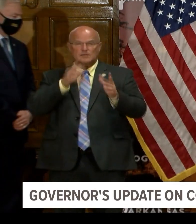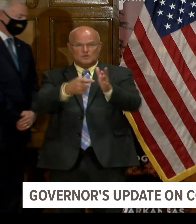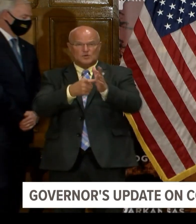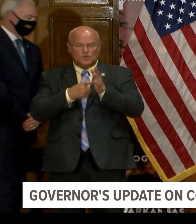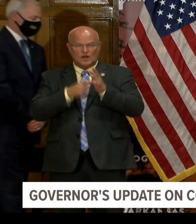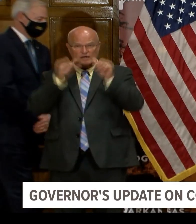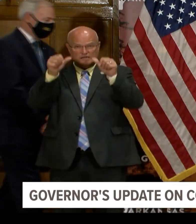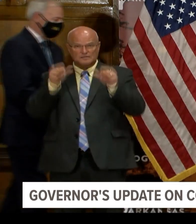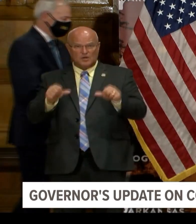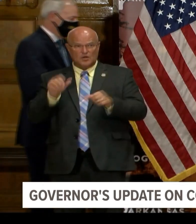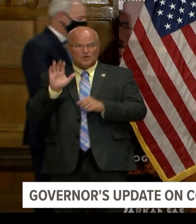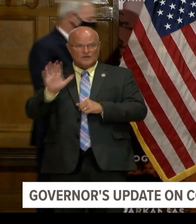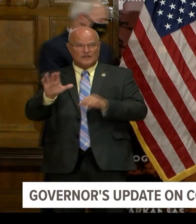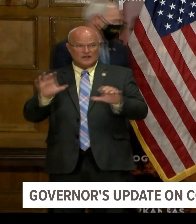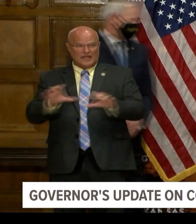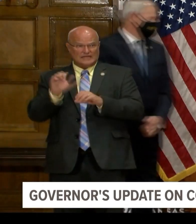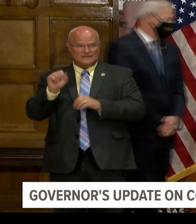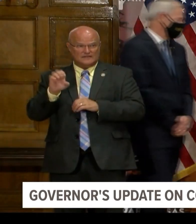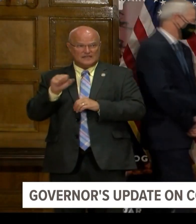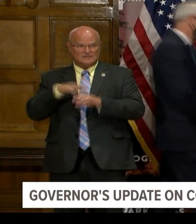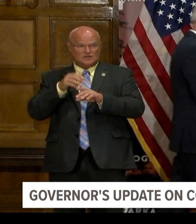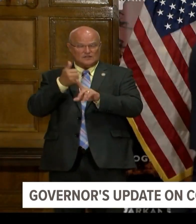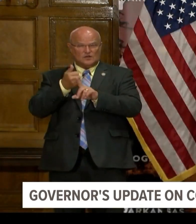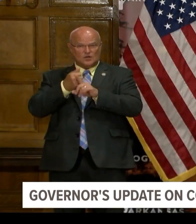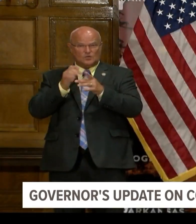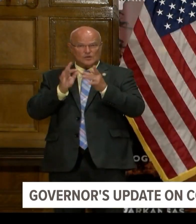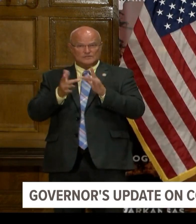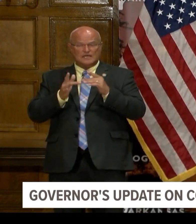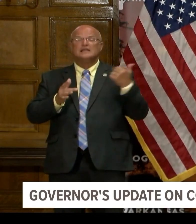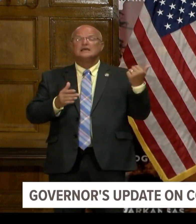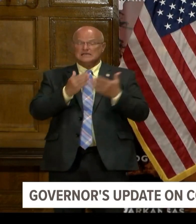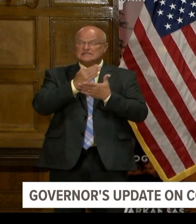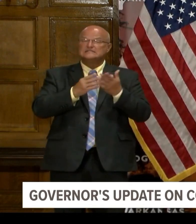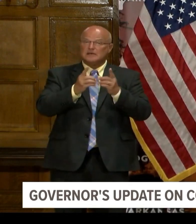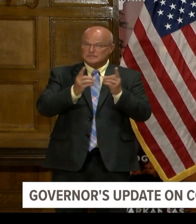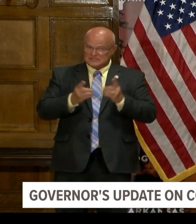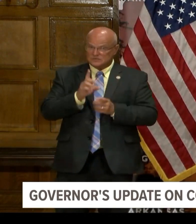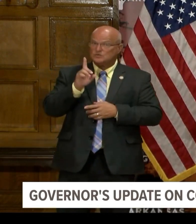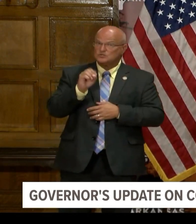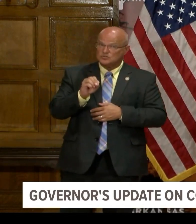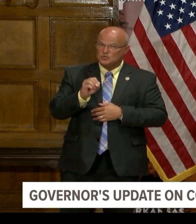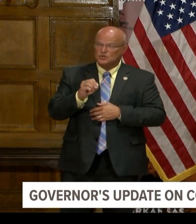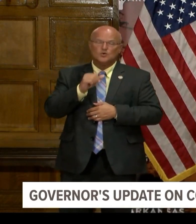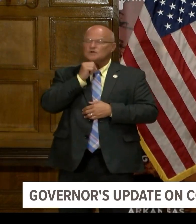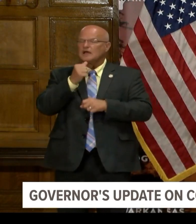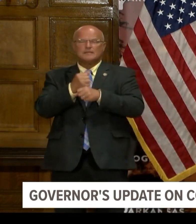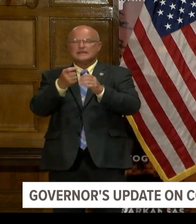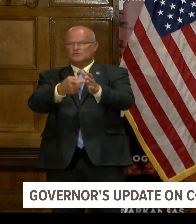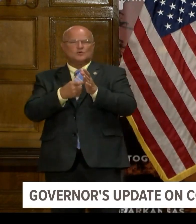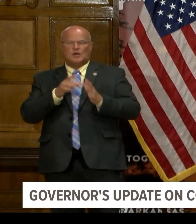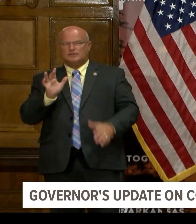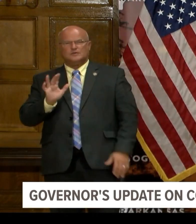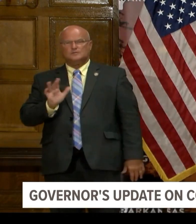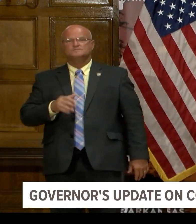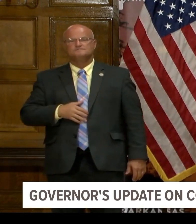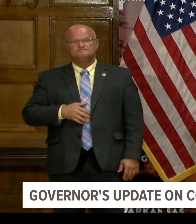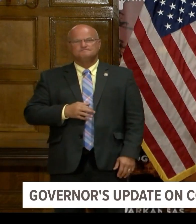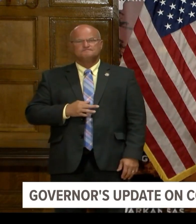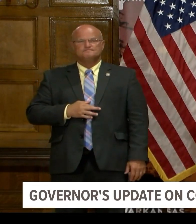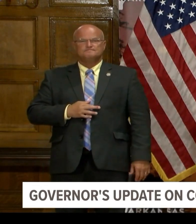their active cases on their own websites? Some districts are choosing to do that. We are not making that a requirement, no.